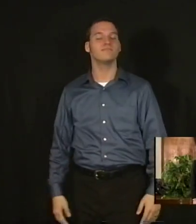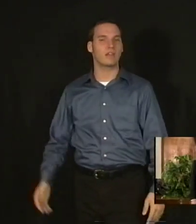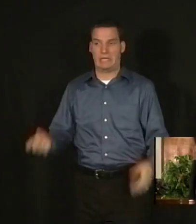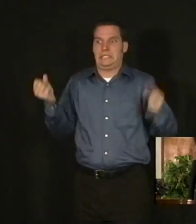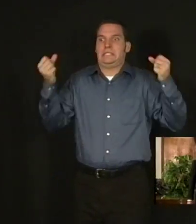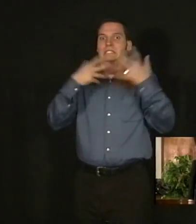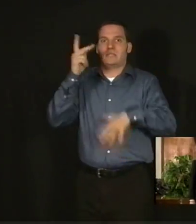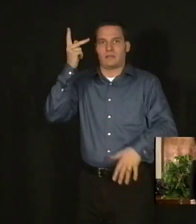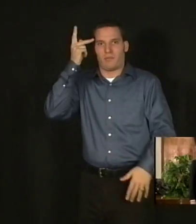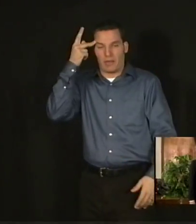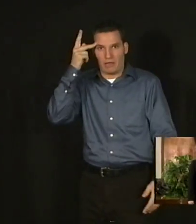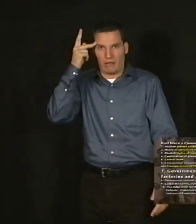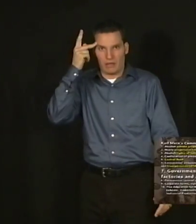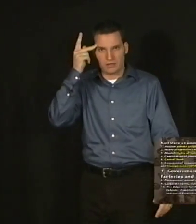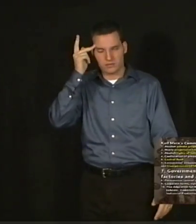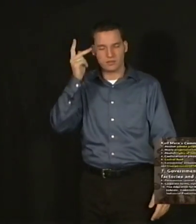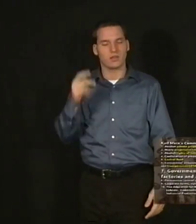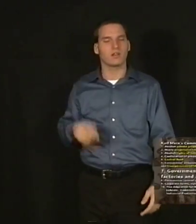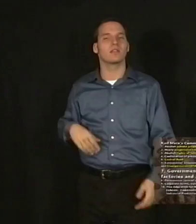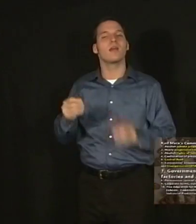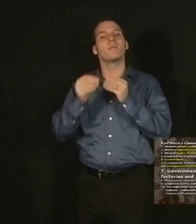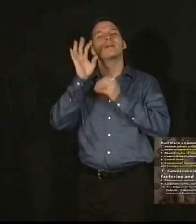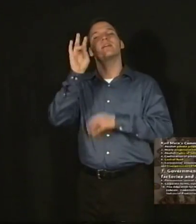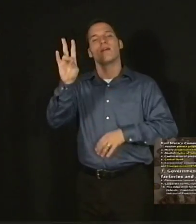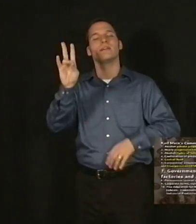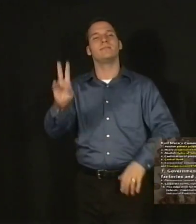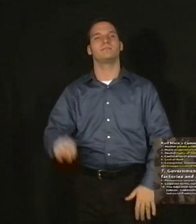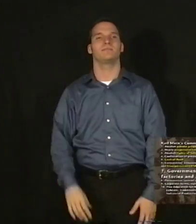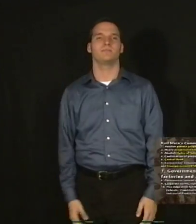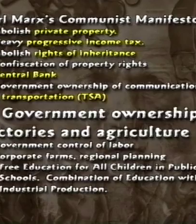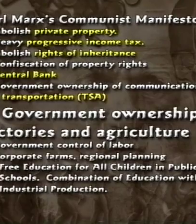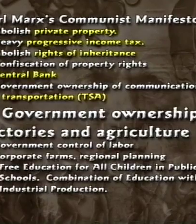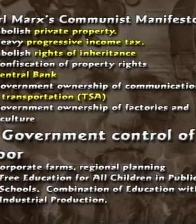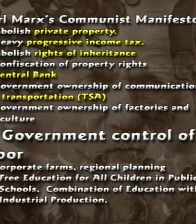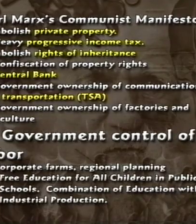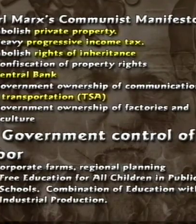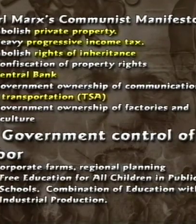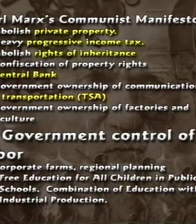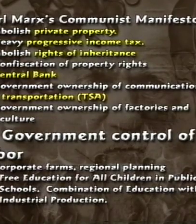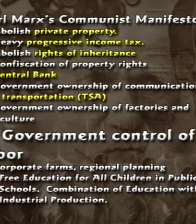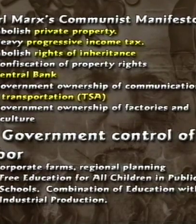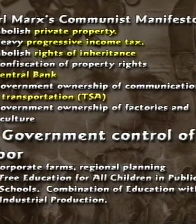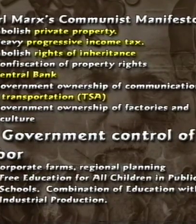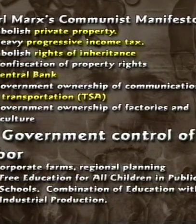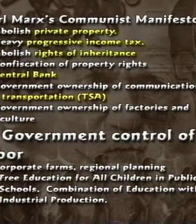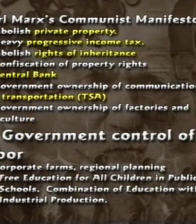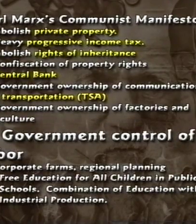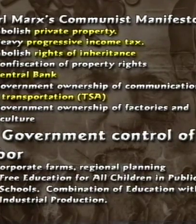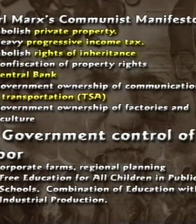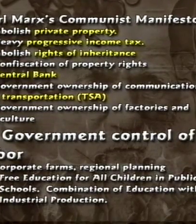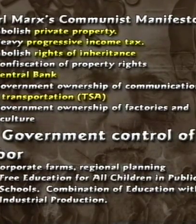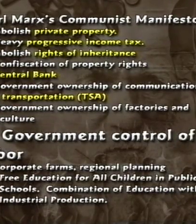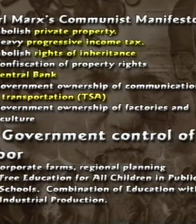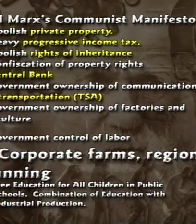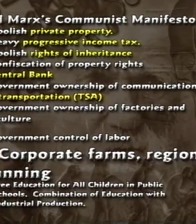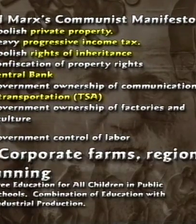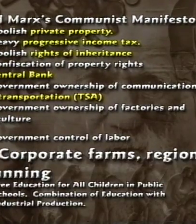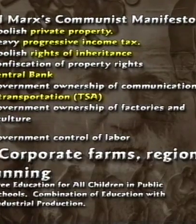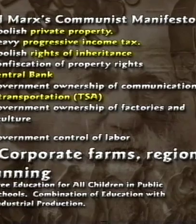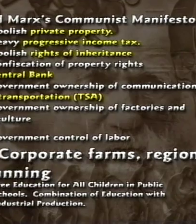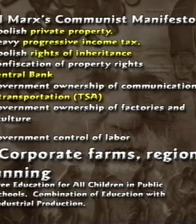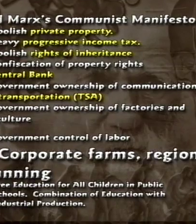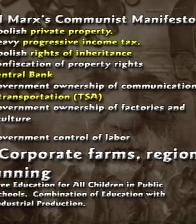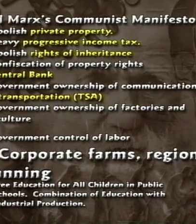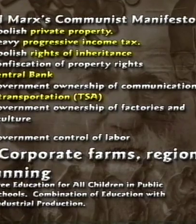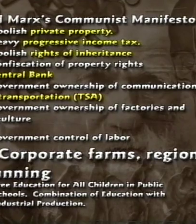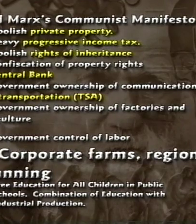They're paranoid. Number 7, government ownership of factories and agriculture. Number 8, government control of labor. Number 9, corporate farms